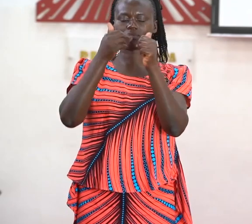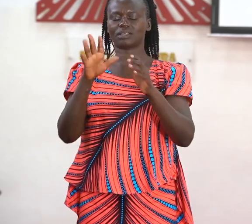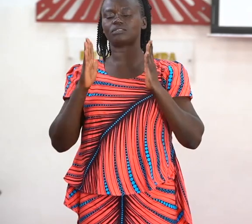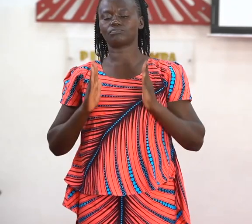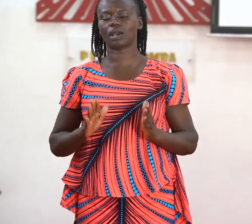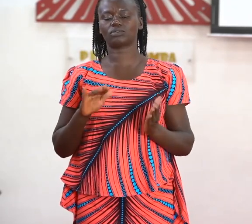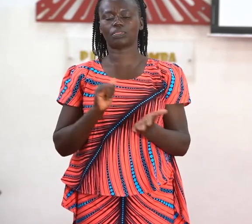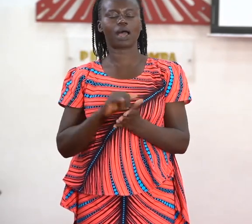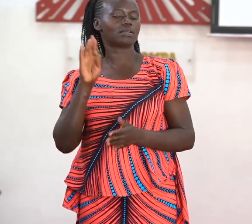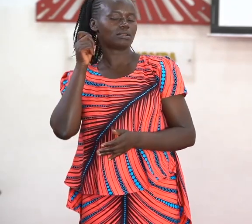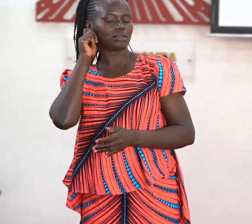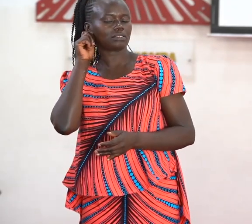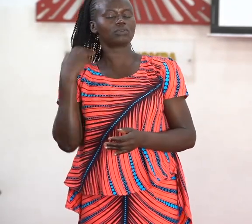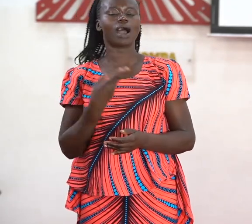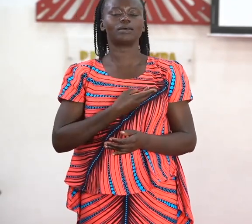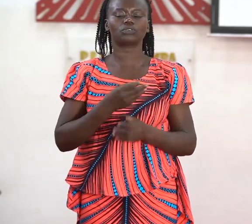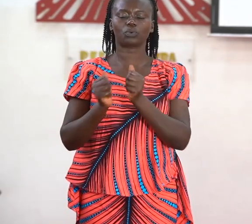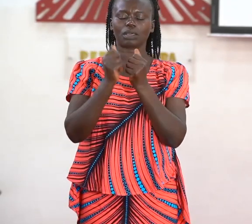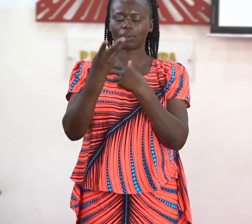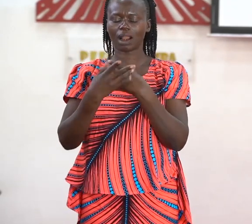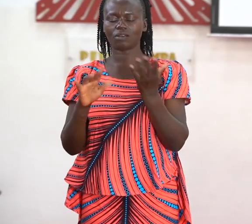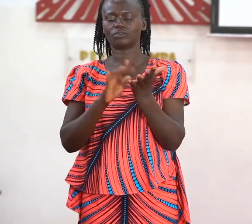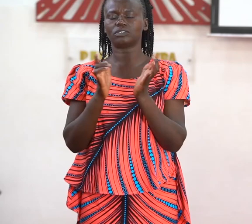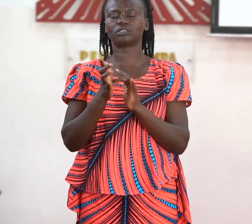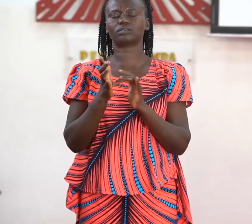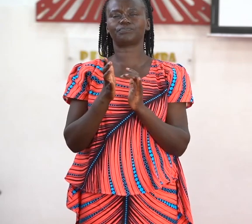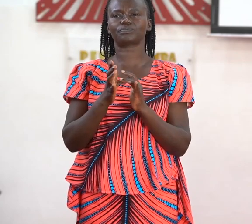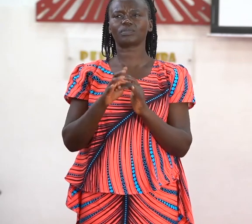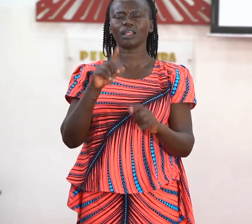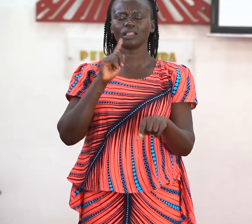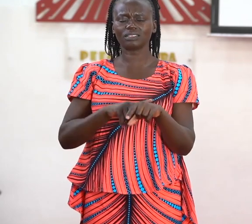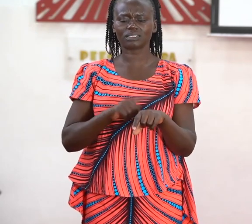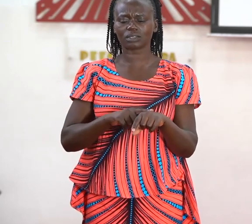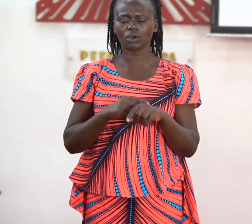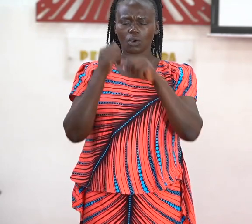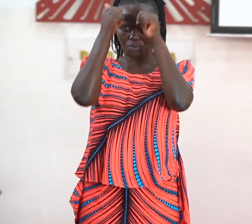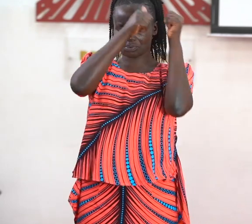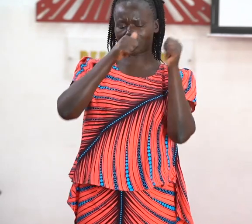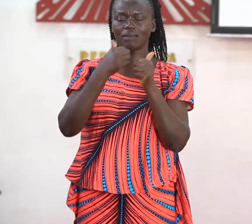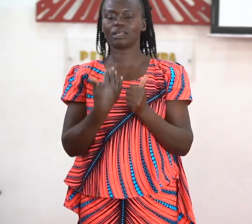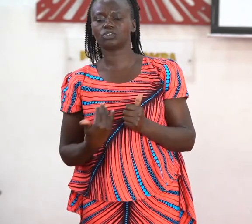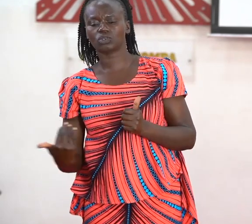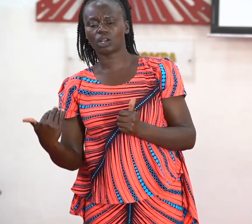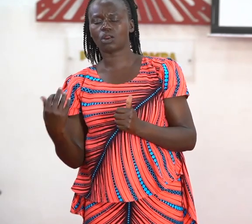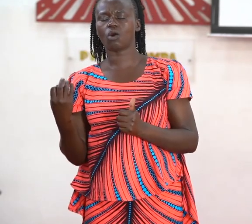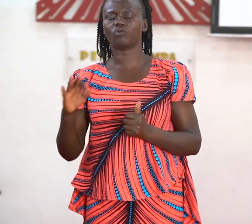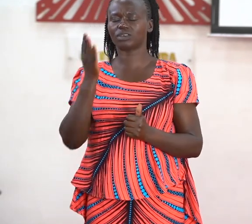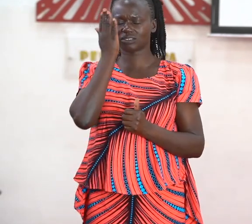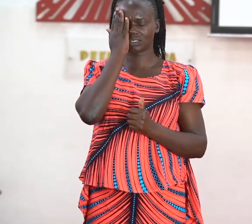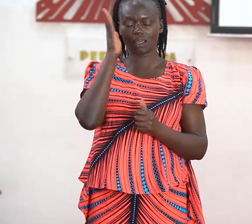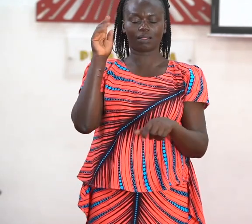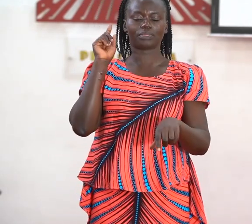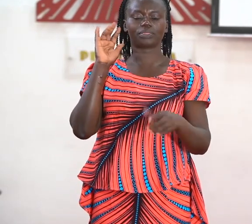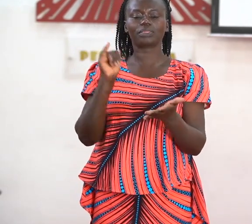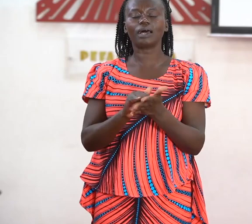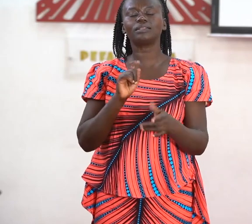that is listening to us with the blood of Jesus. Just as you covered the children of Israel, that when the enemy